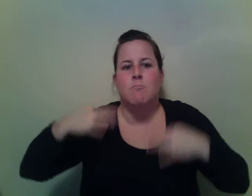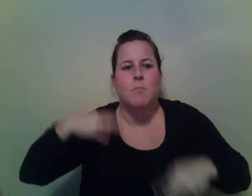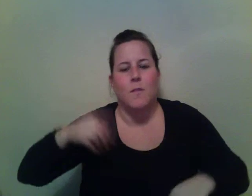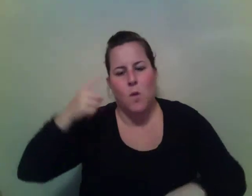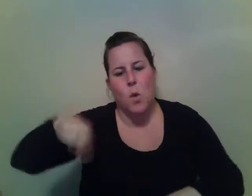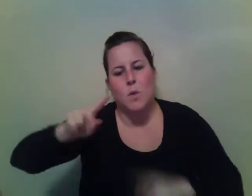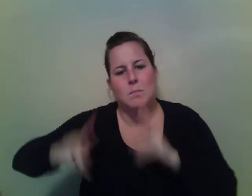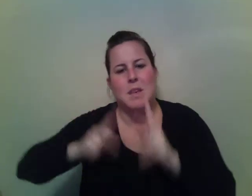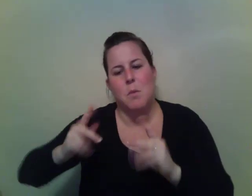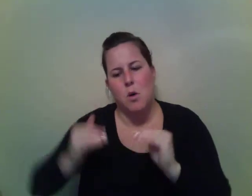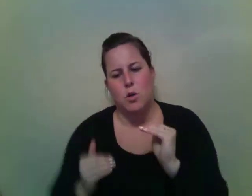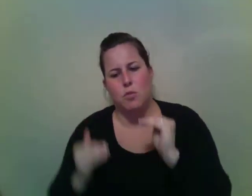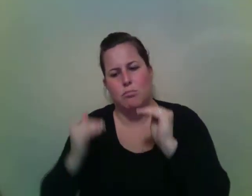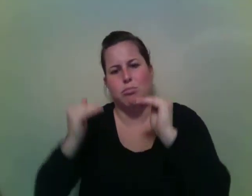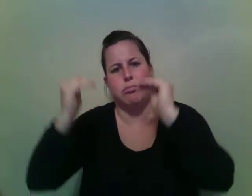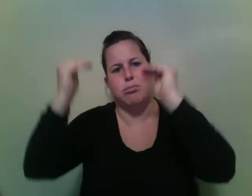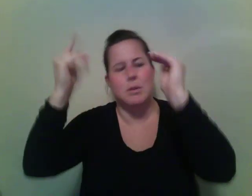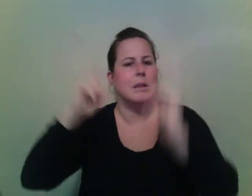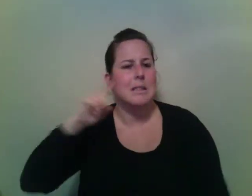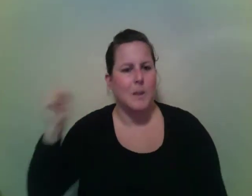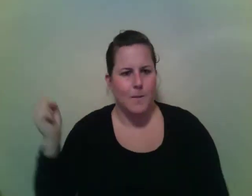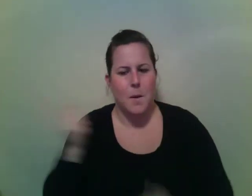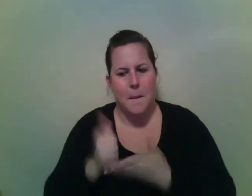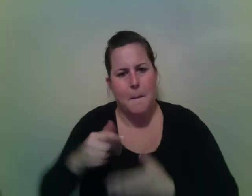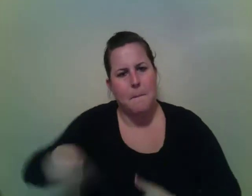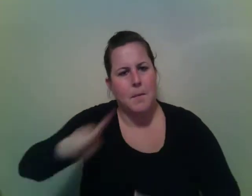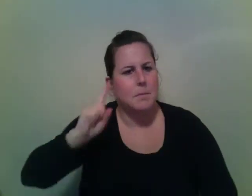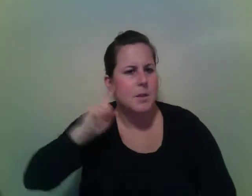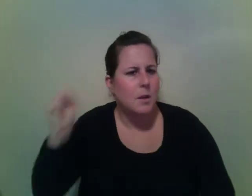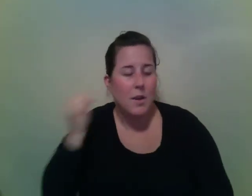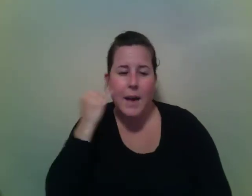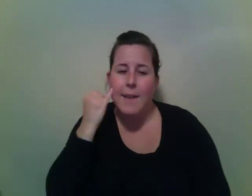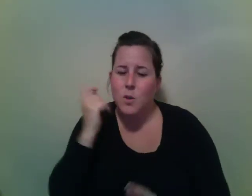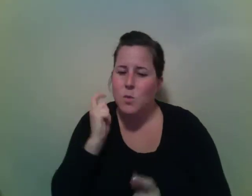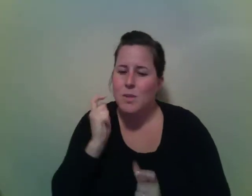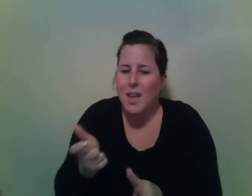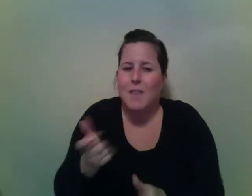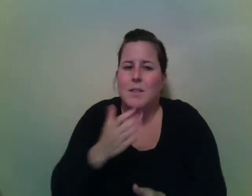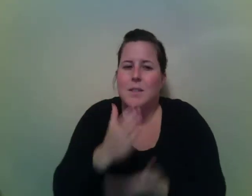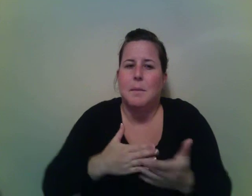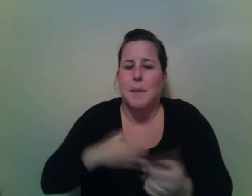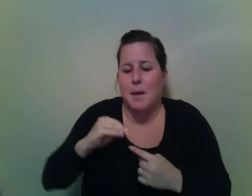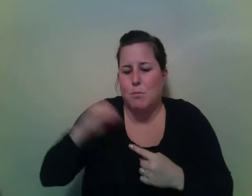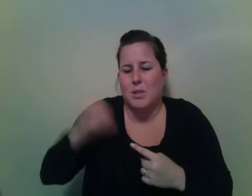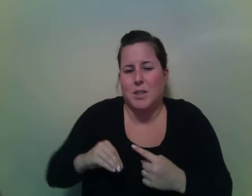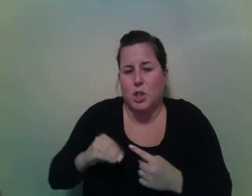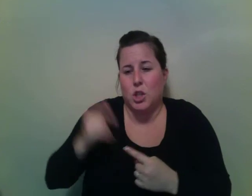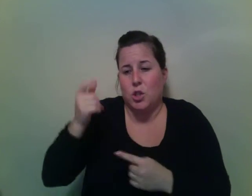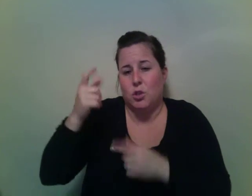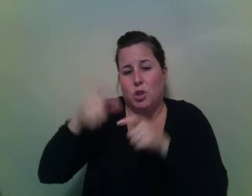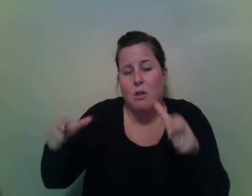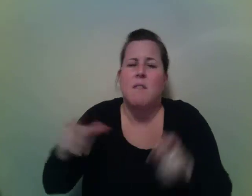up to rank, get them up to silver. And if I have to give a little bit of my percentage away, that's worth it to me in the long run.